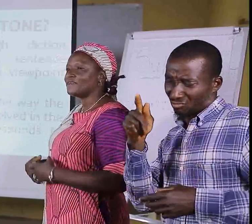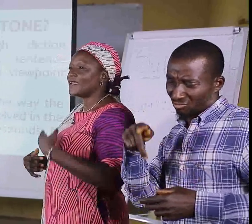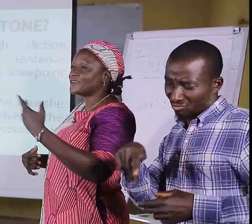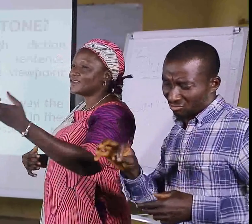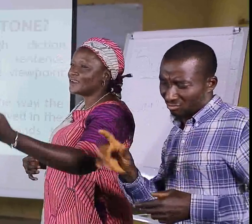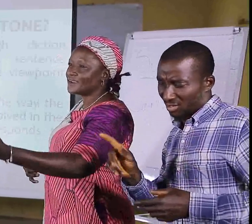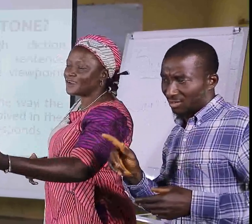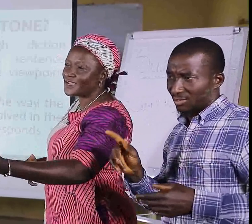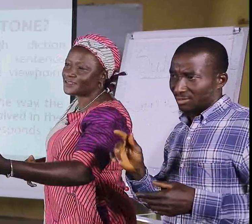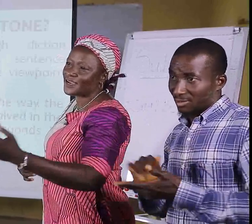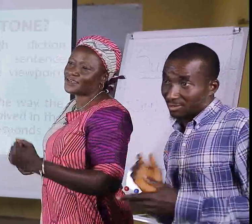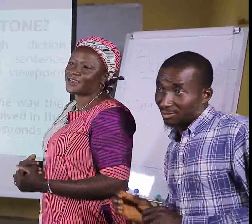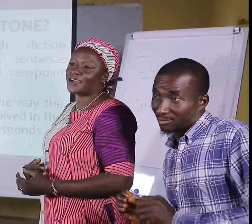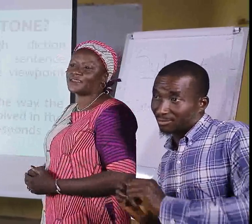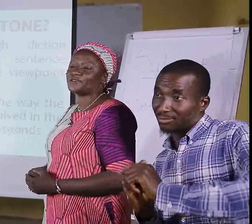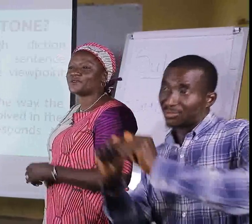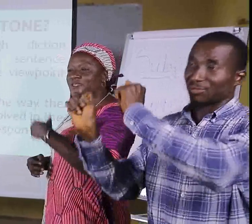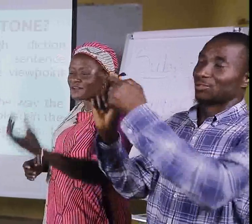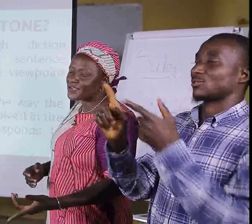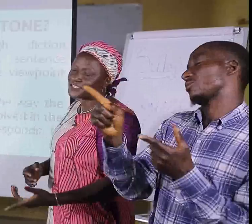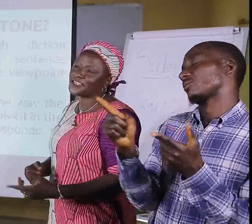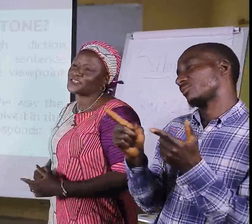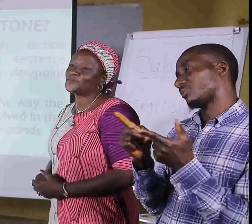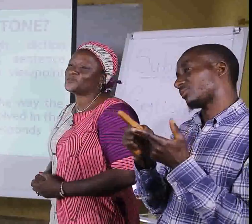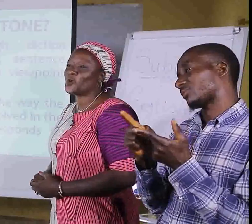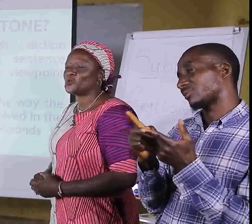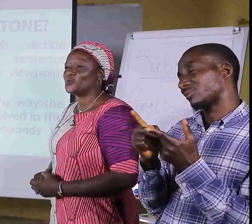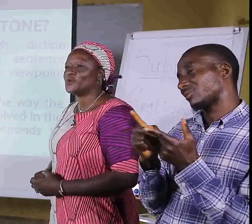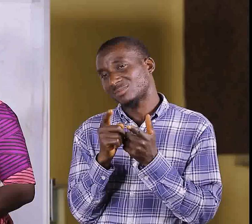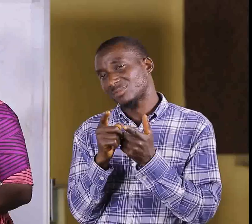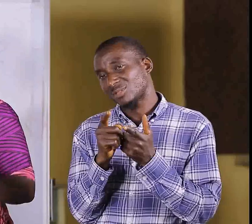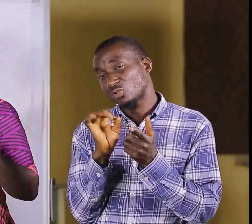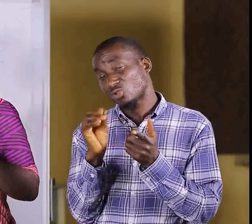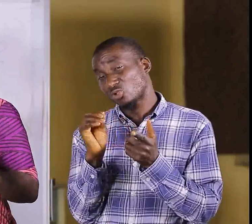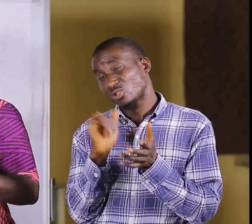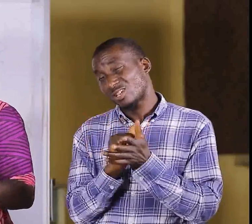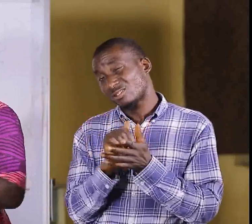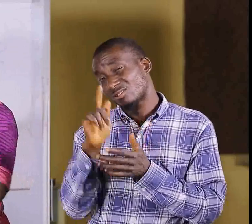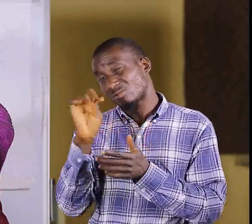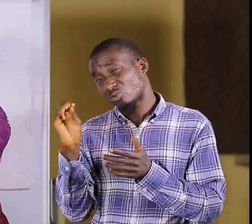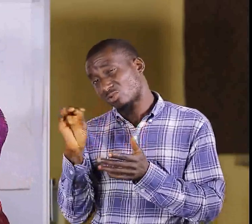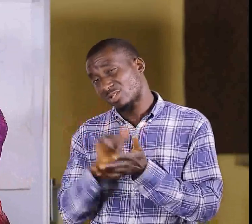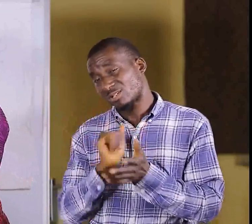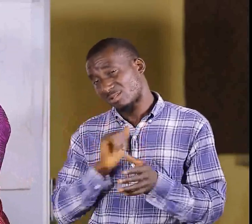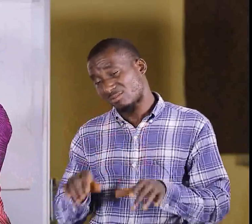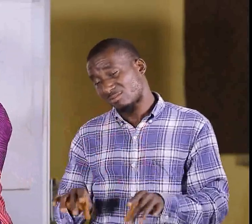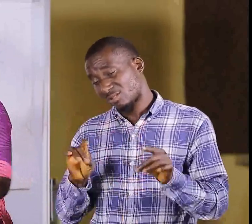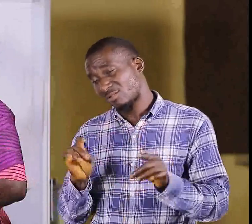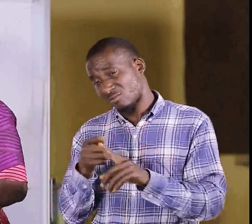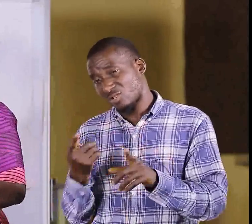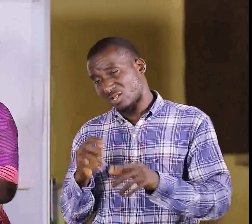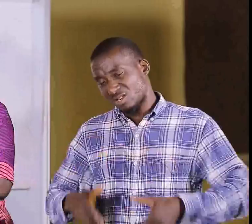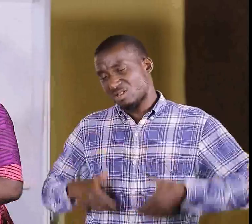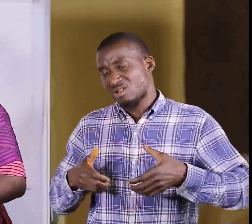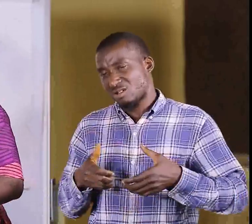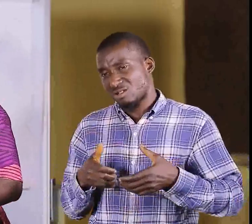encounter, then I redirect it on you. So that tone that I have taken from the